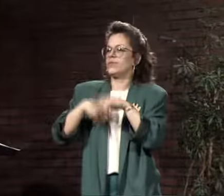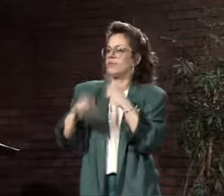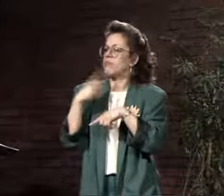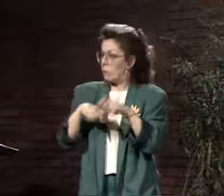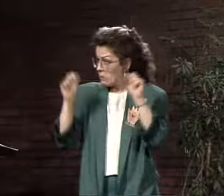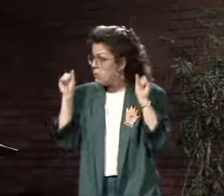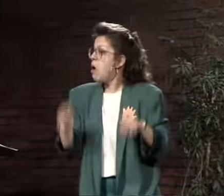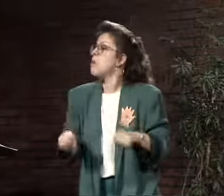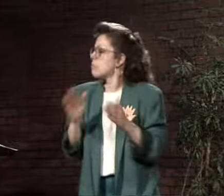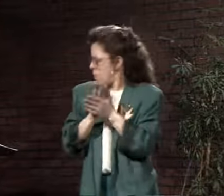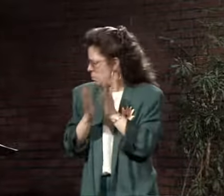For a person,